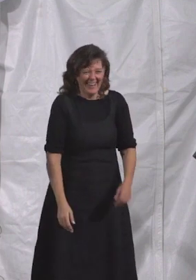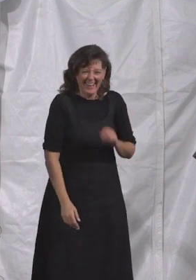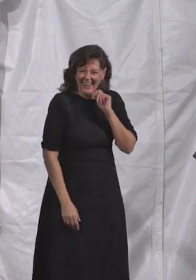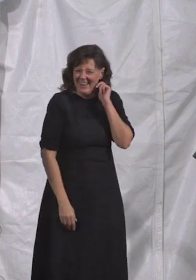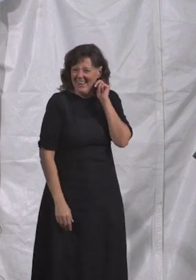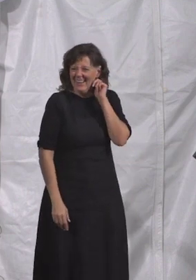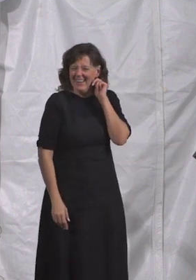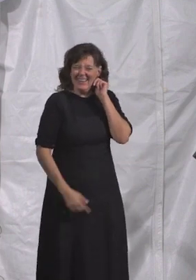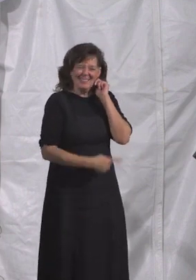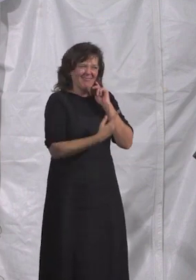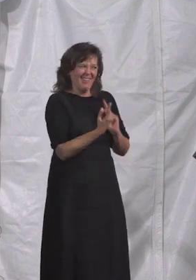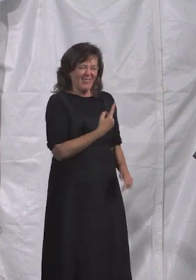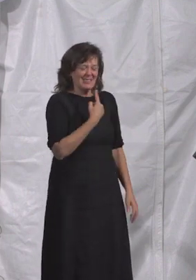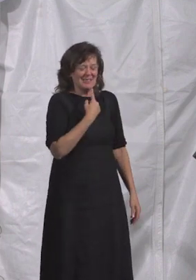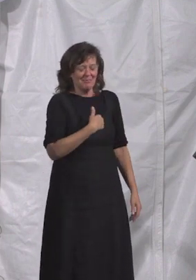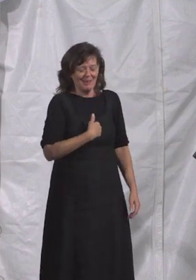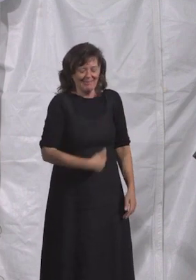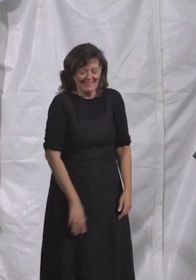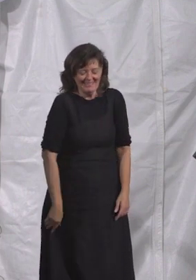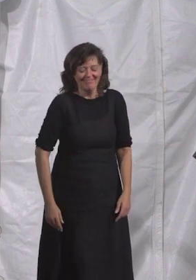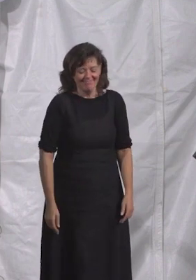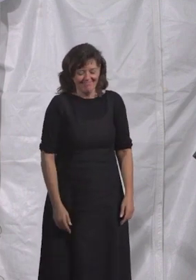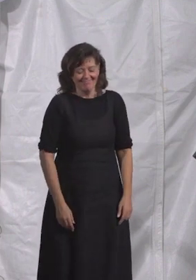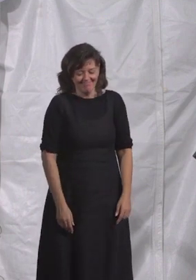You always disappoint me, Liz. So,